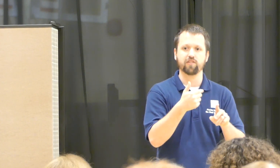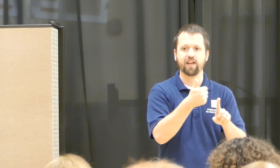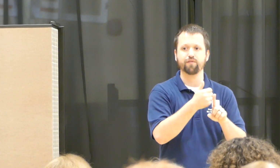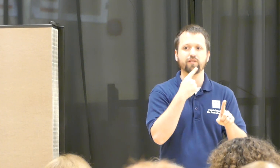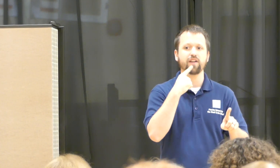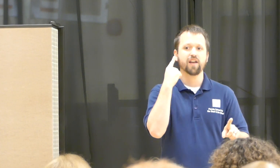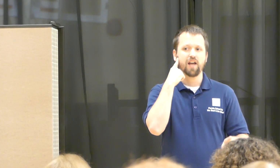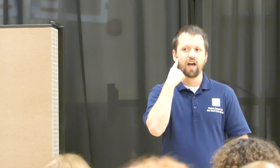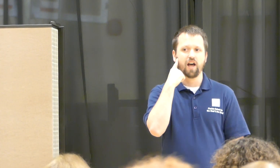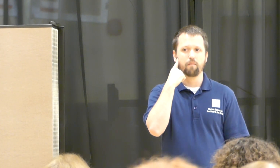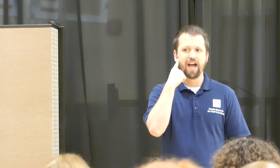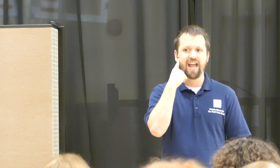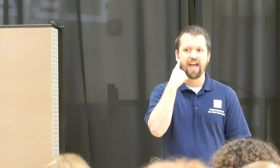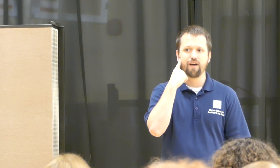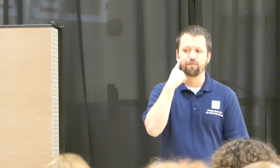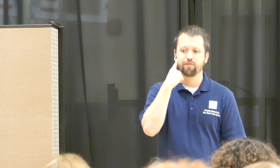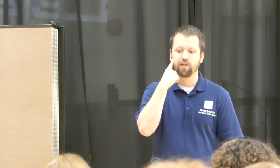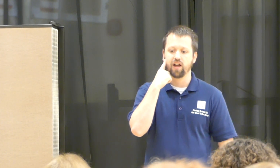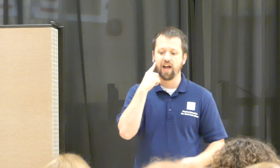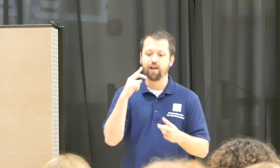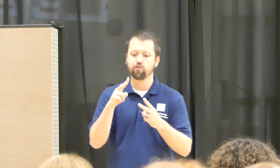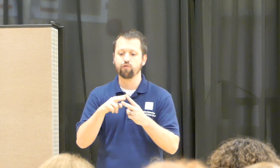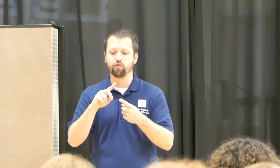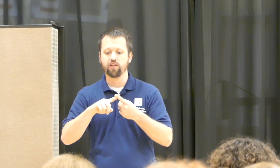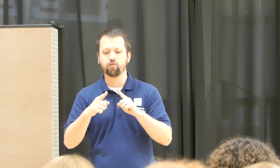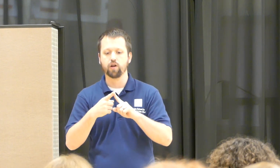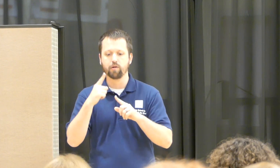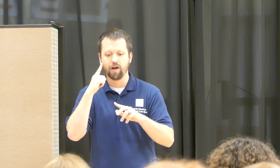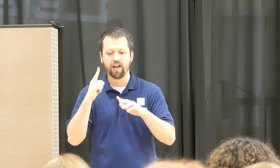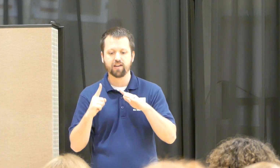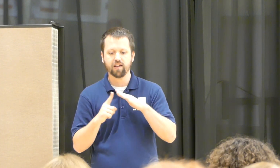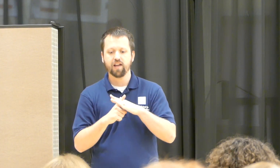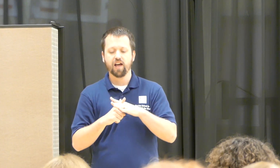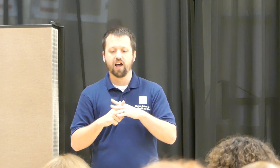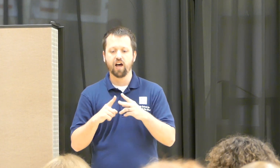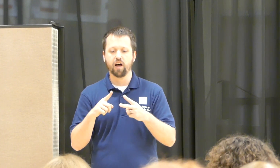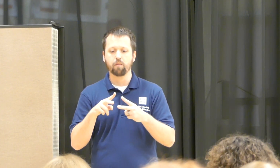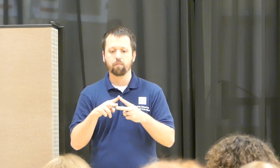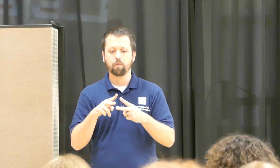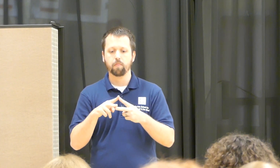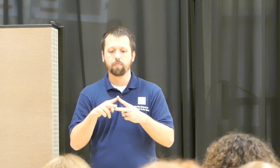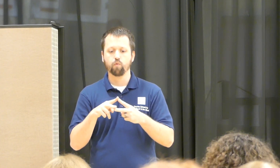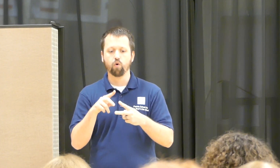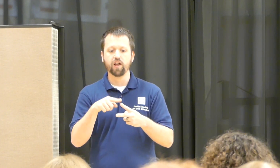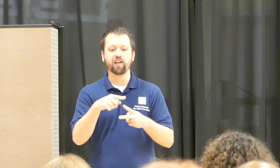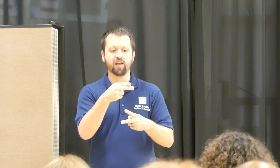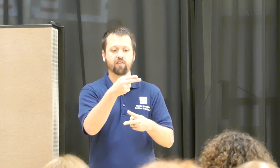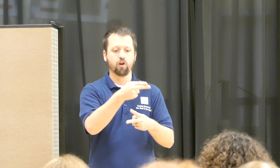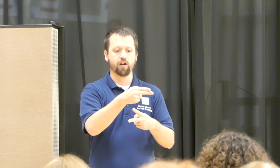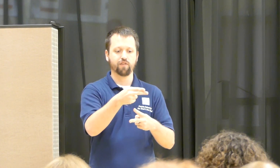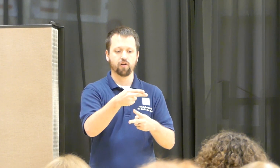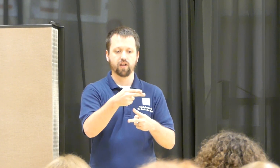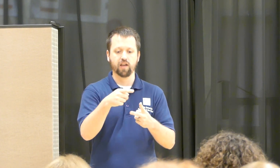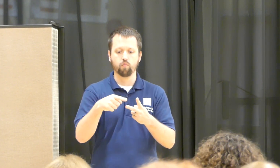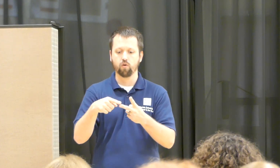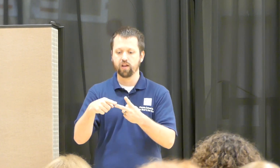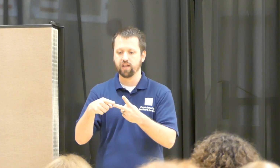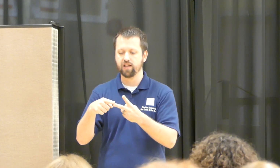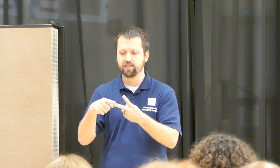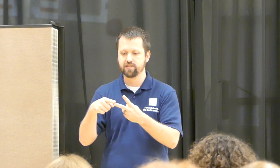deaf. I have two friends who come to mind. One is hard of hearing and one is